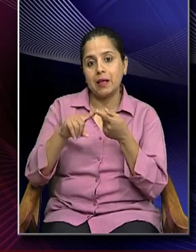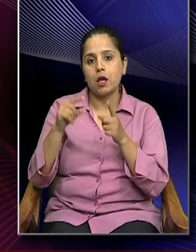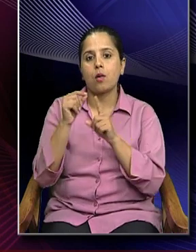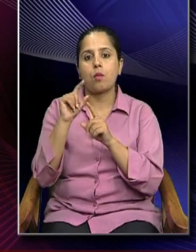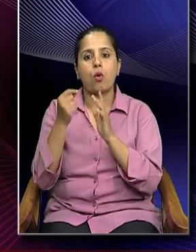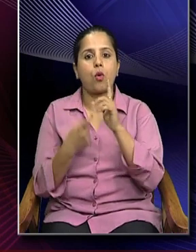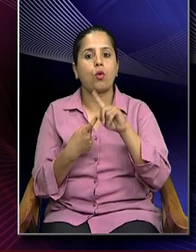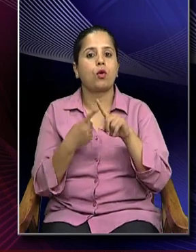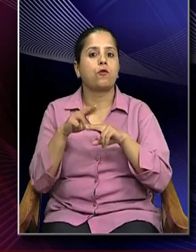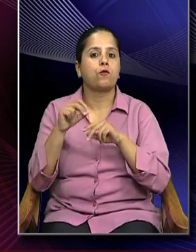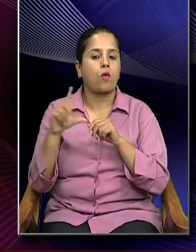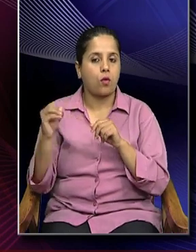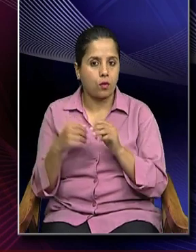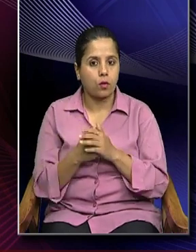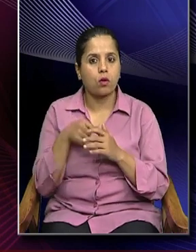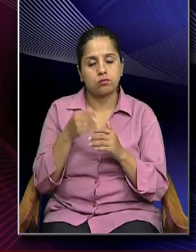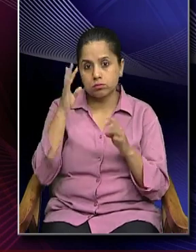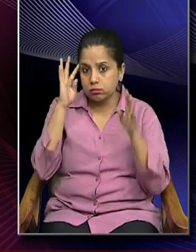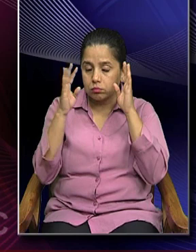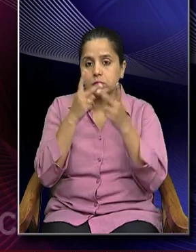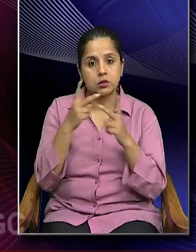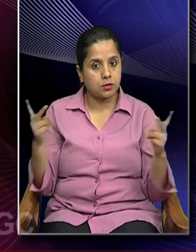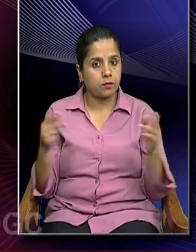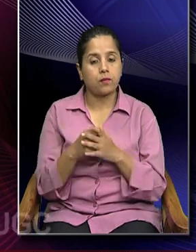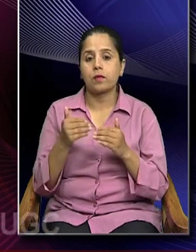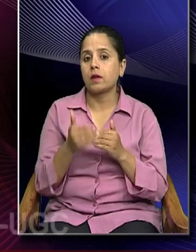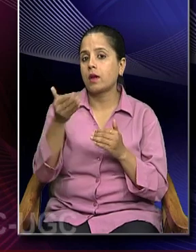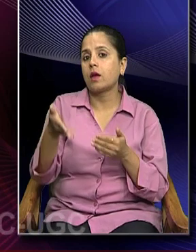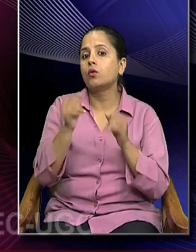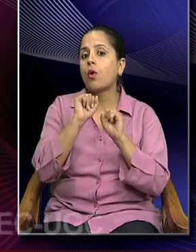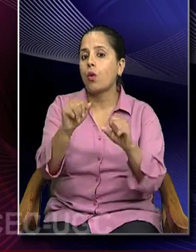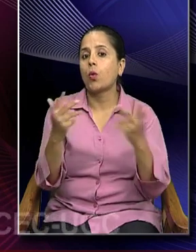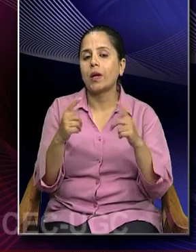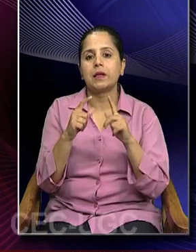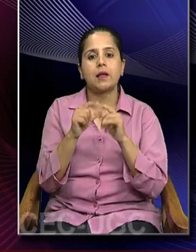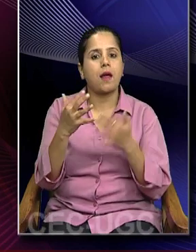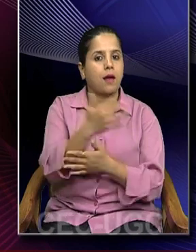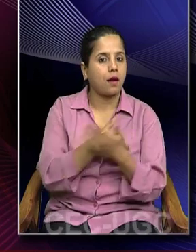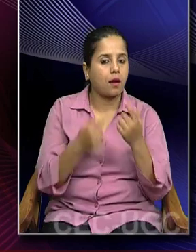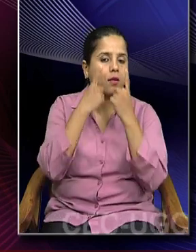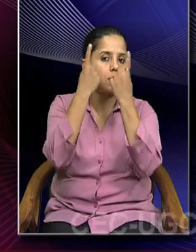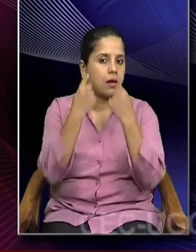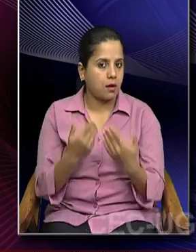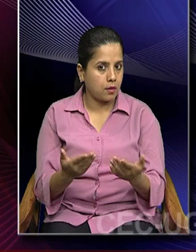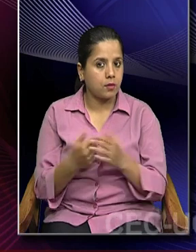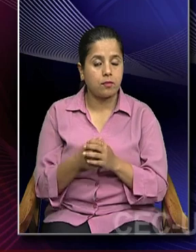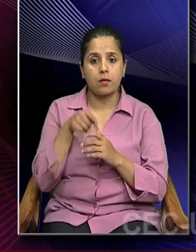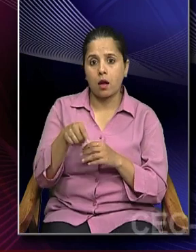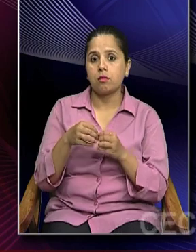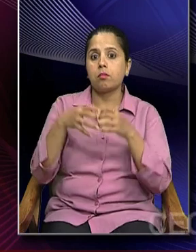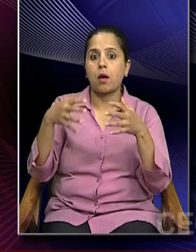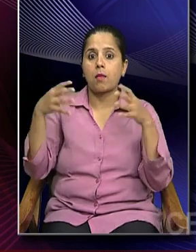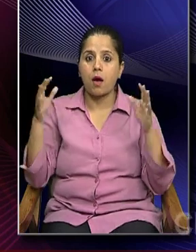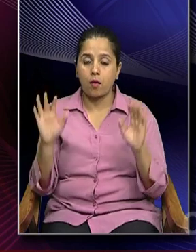e-portfolio and the simulations. The next is your data analysis. It leverages